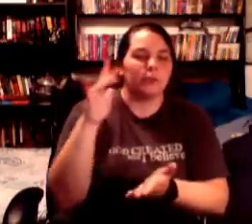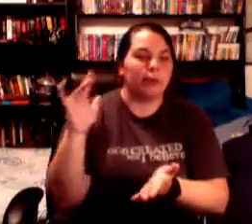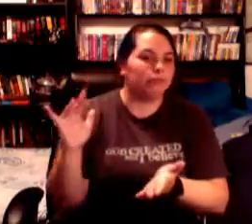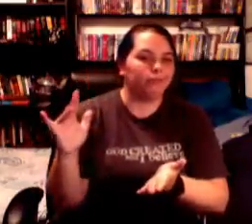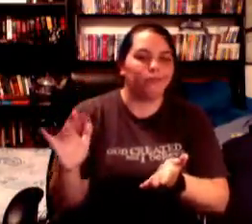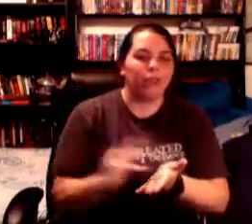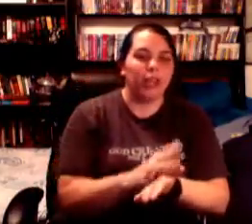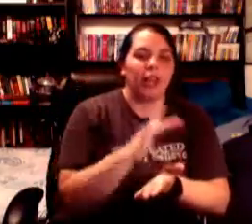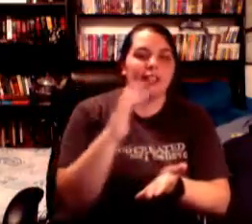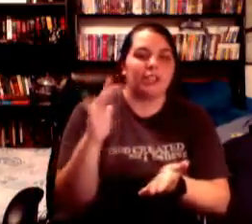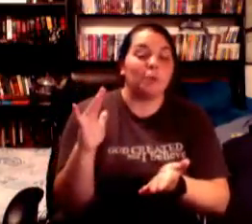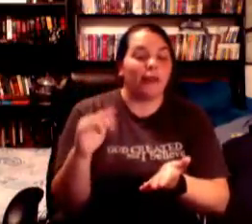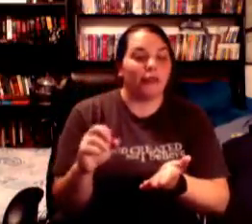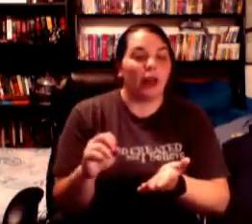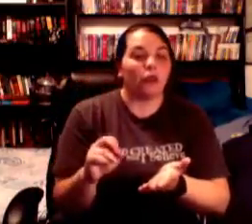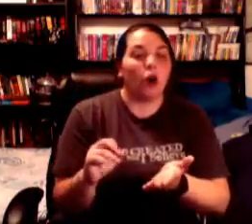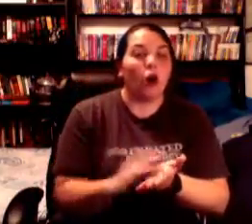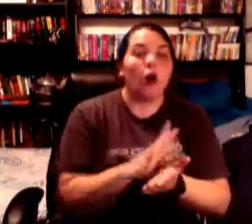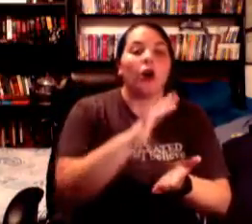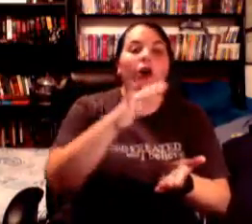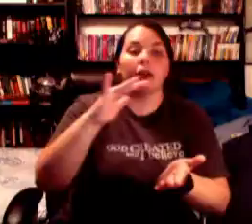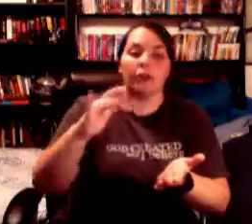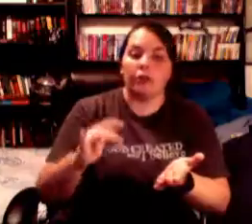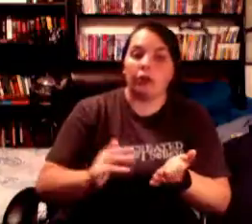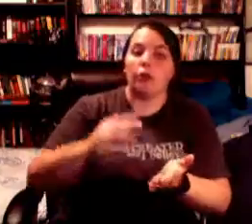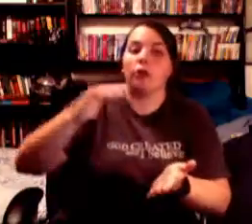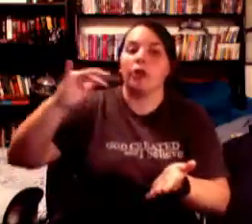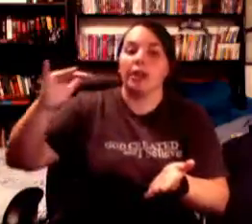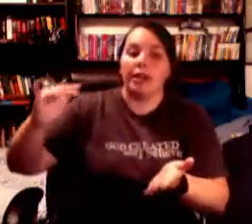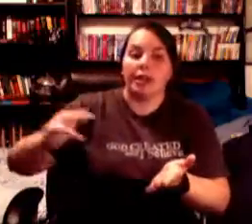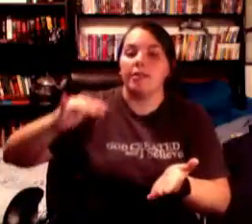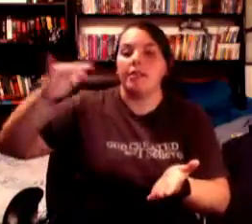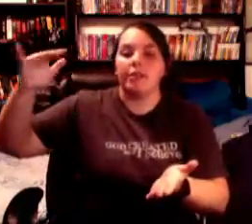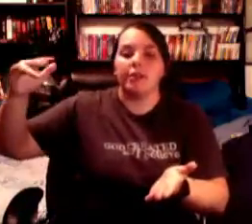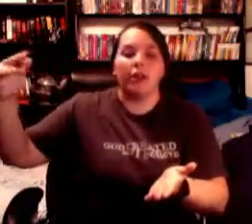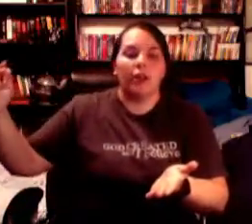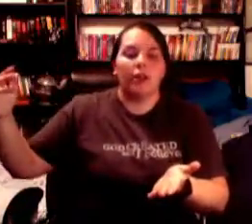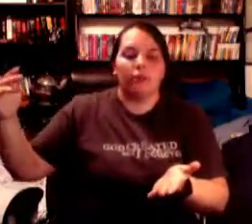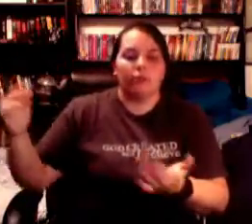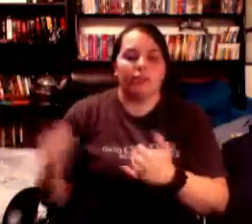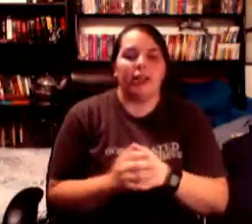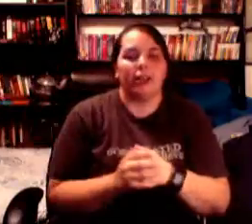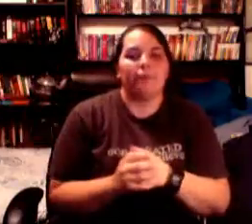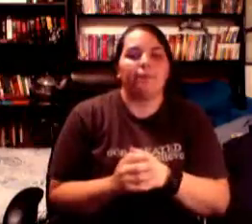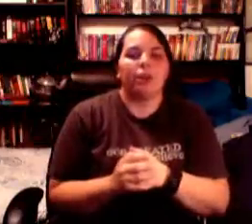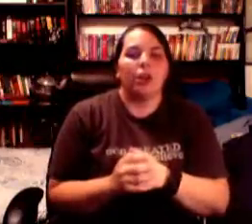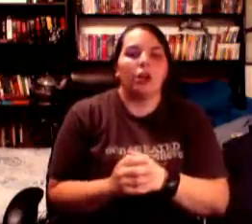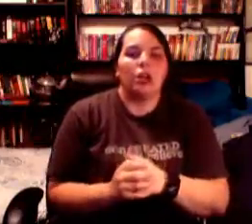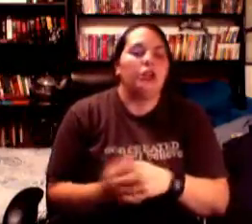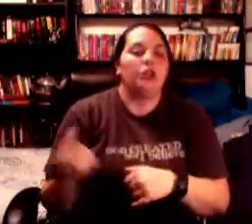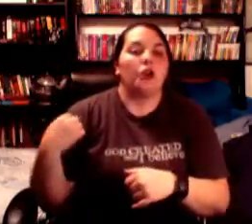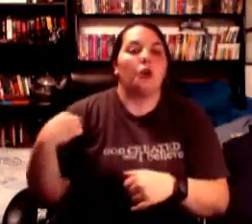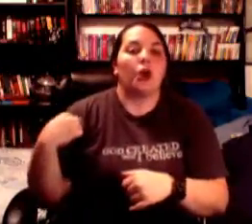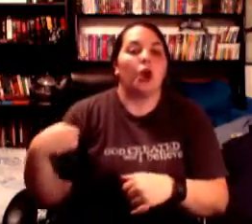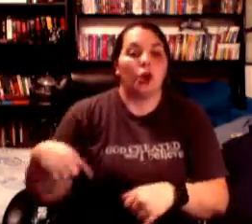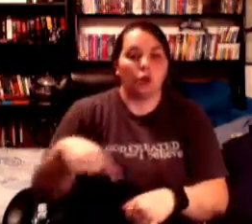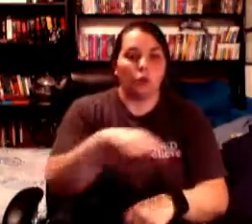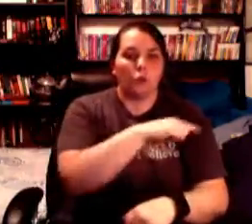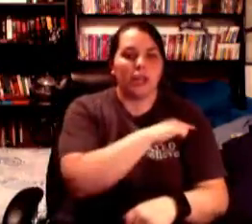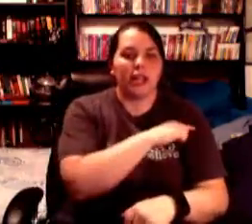to be. It just depends on how long the glory is held out. So,